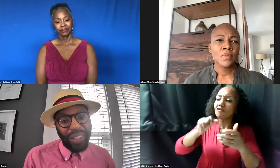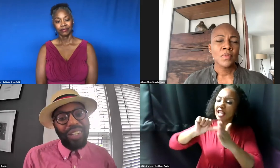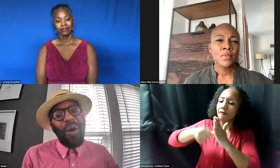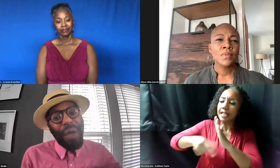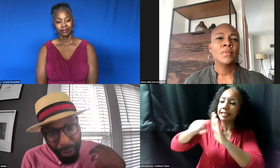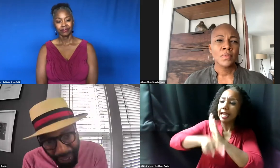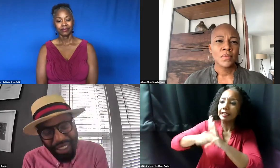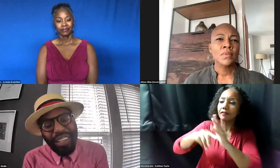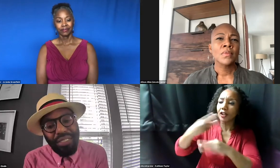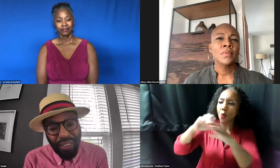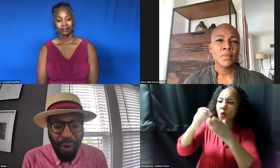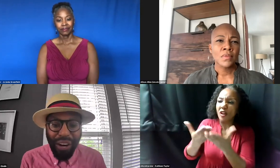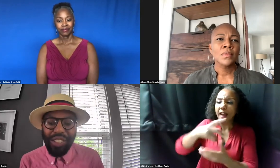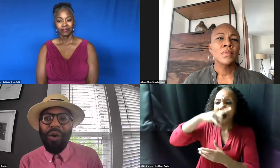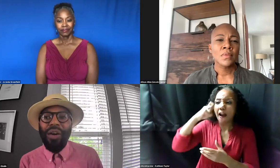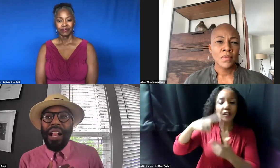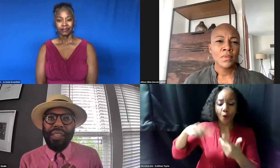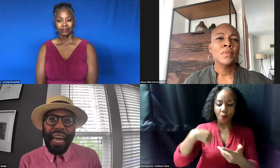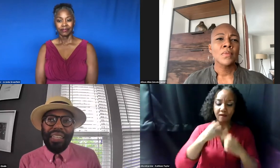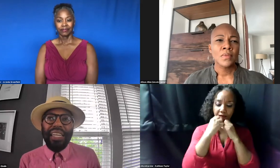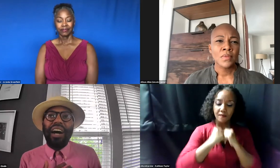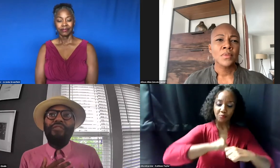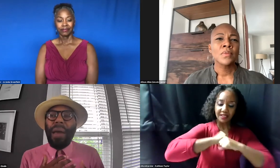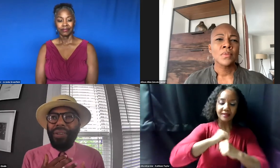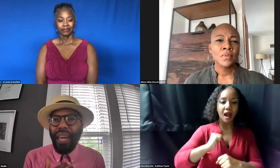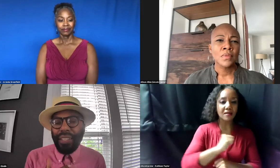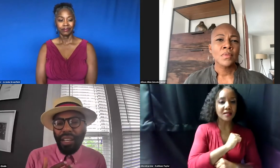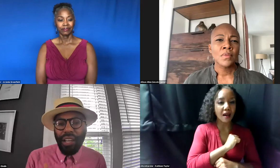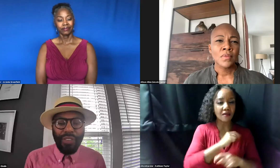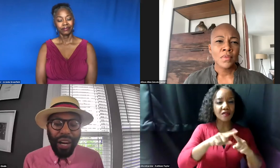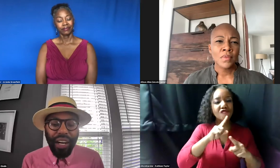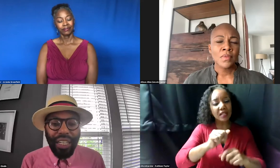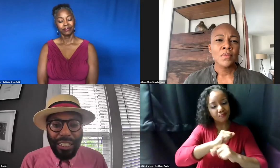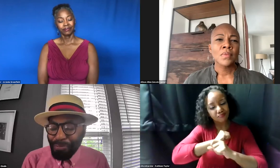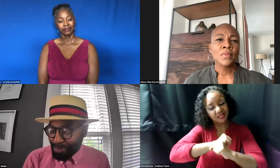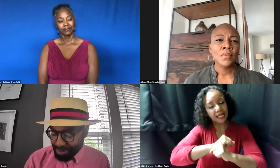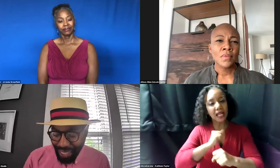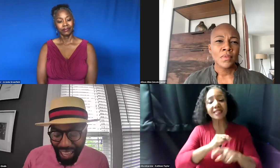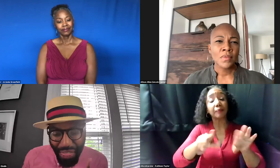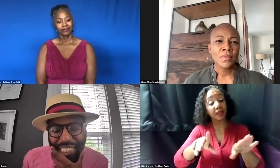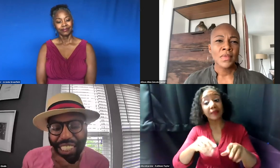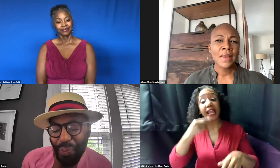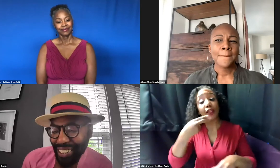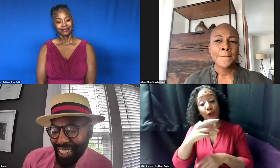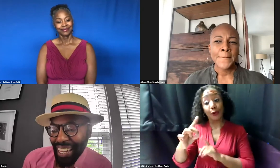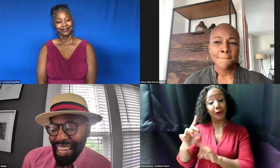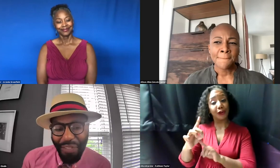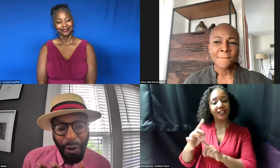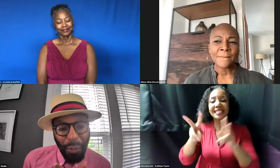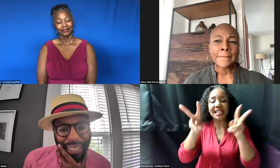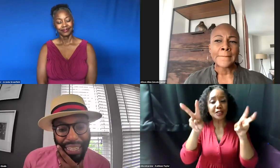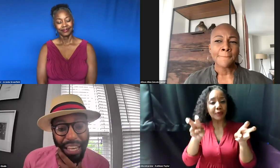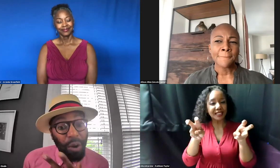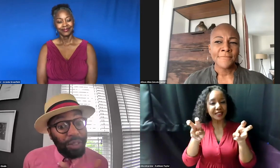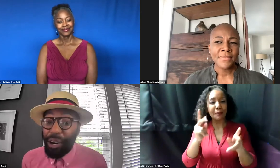in the world, we have to protect ourselves even more. And so this idea of like protecting yourself, you know, in the hood, there's this expression that